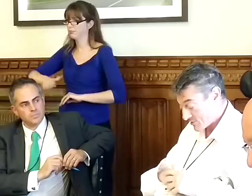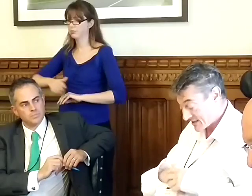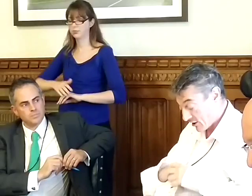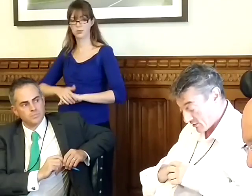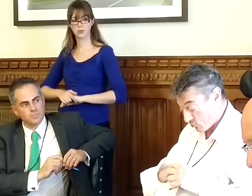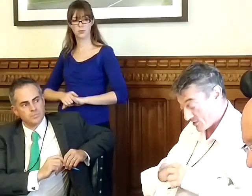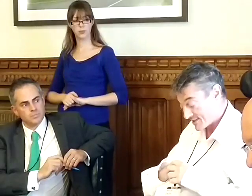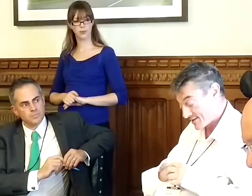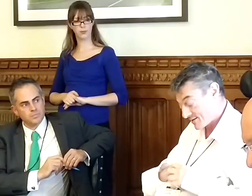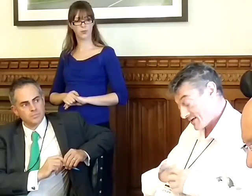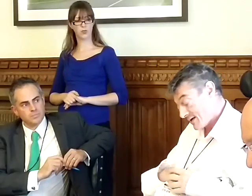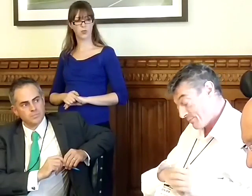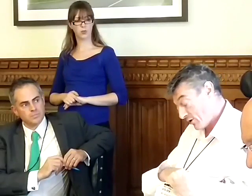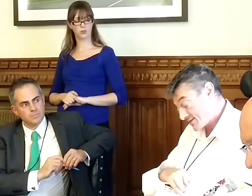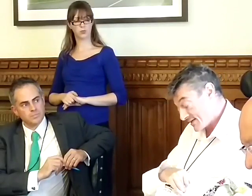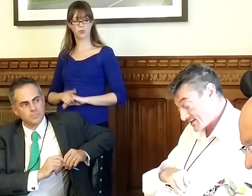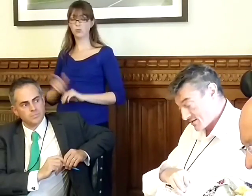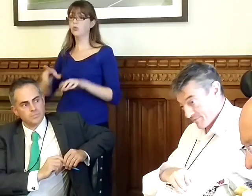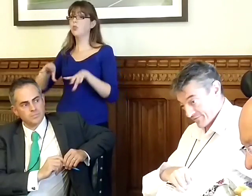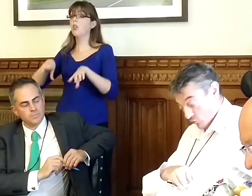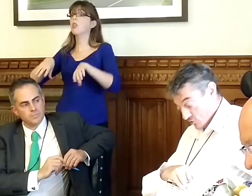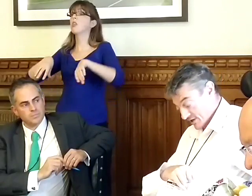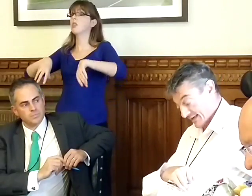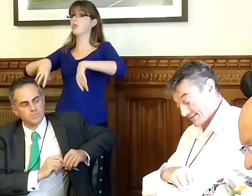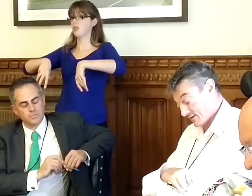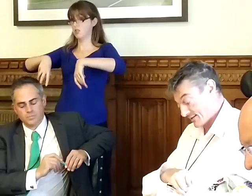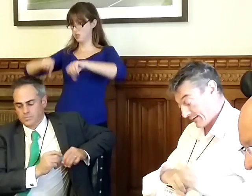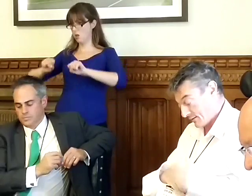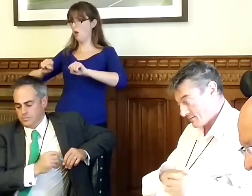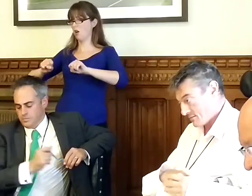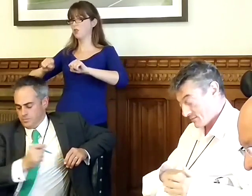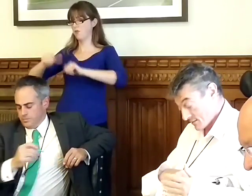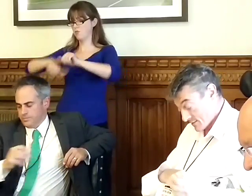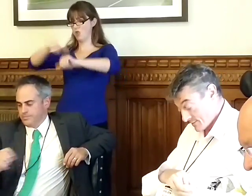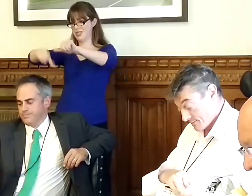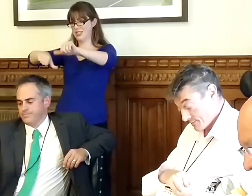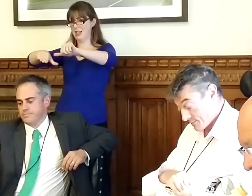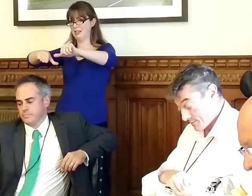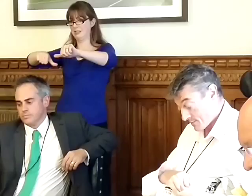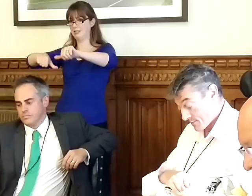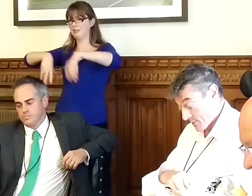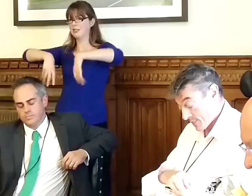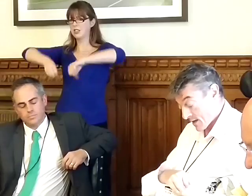for that onslaught was planted before 2010.